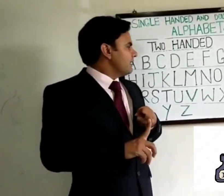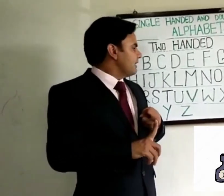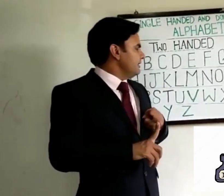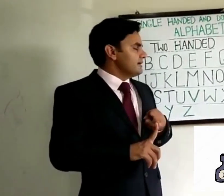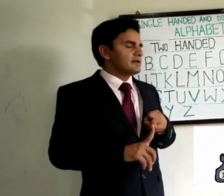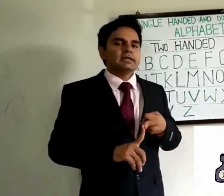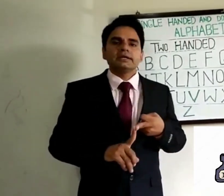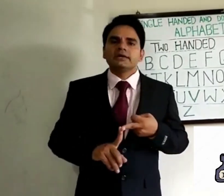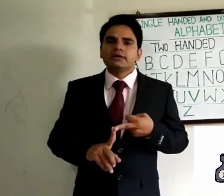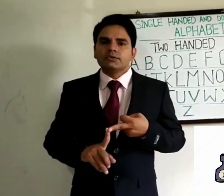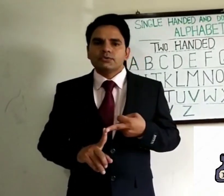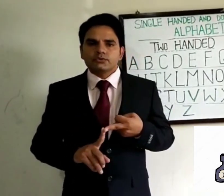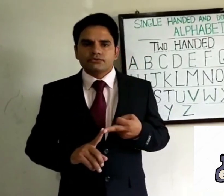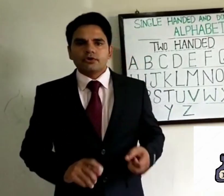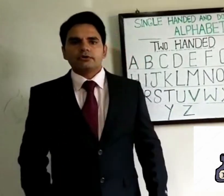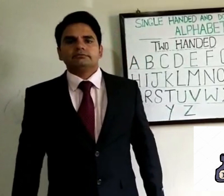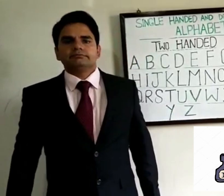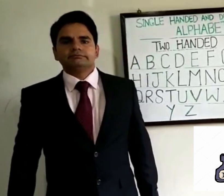I for